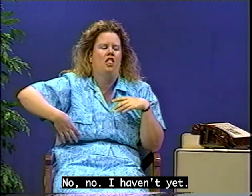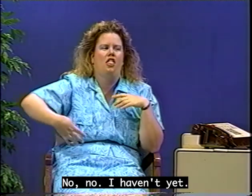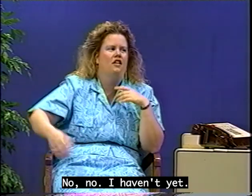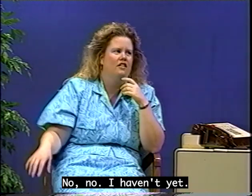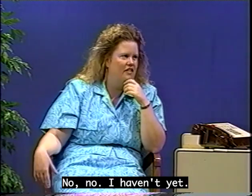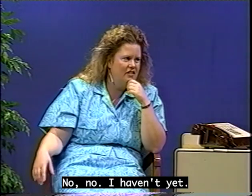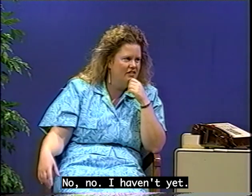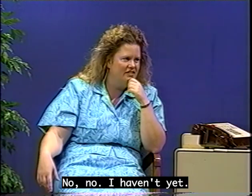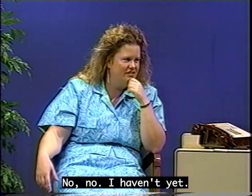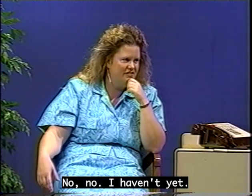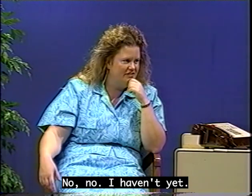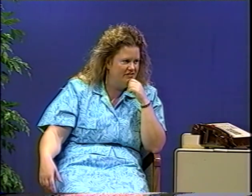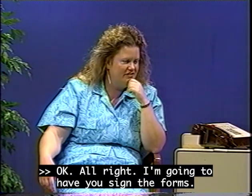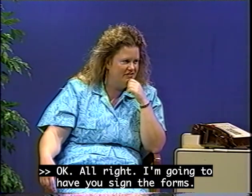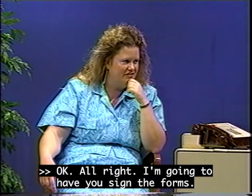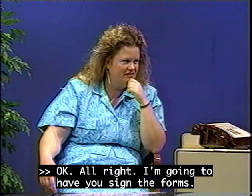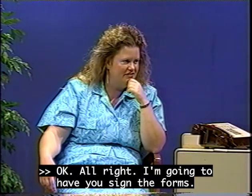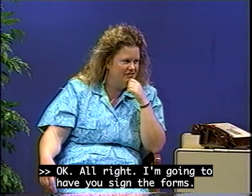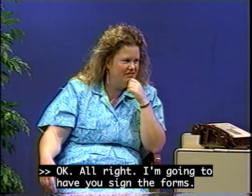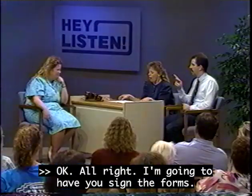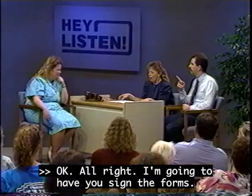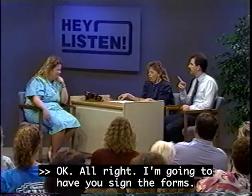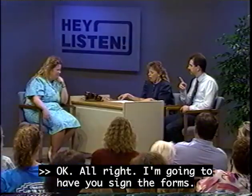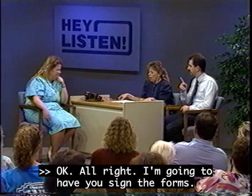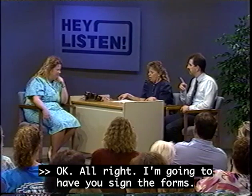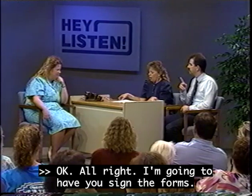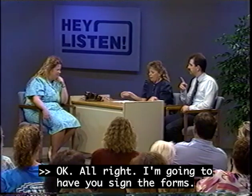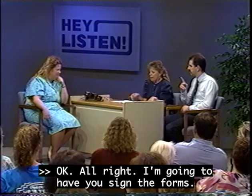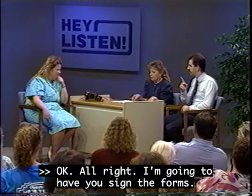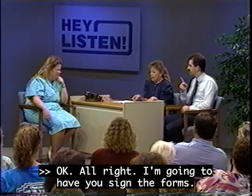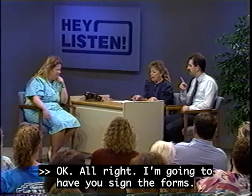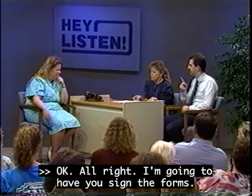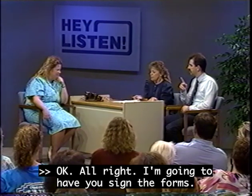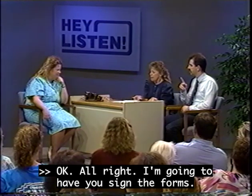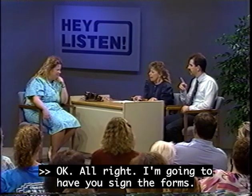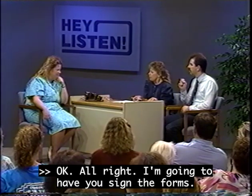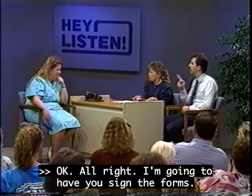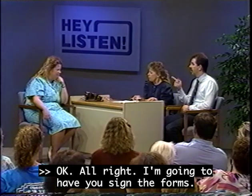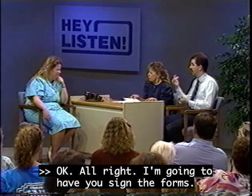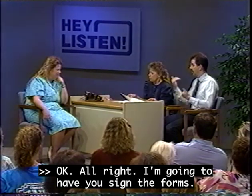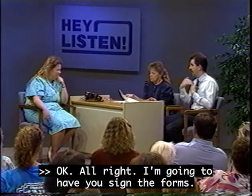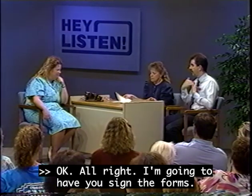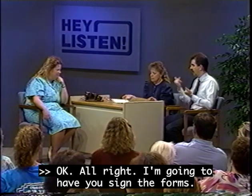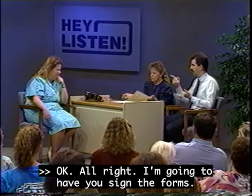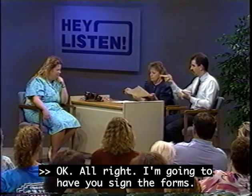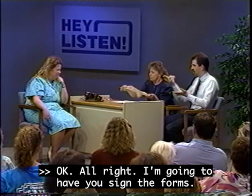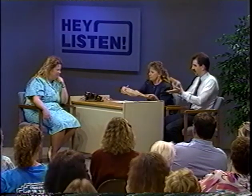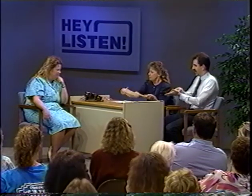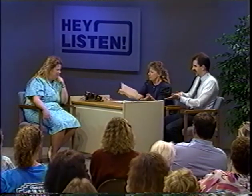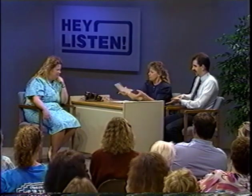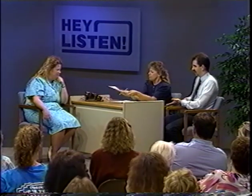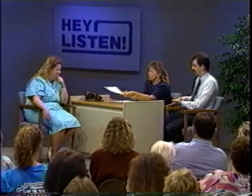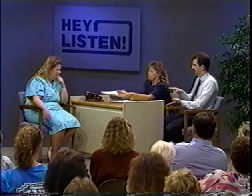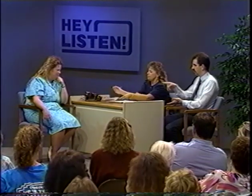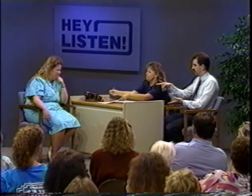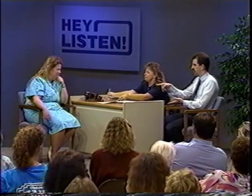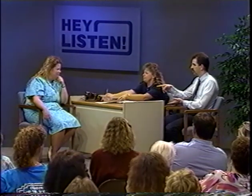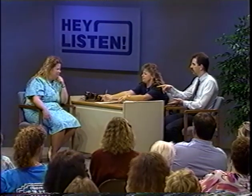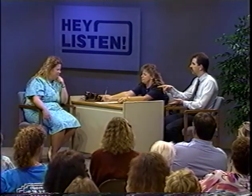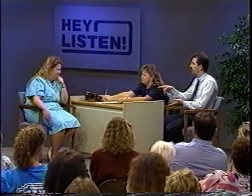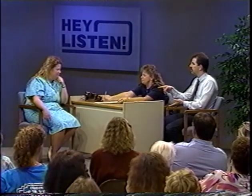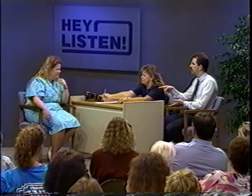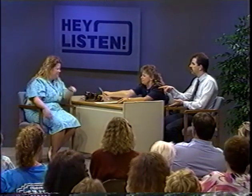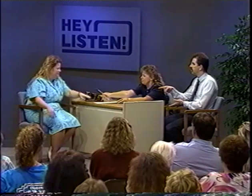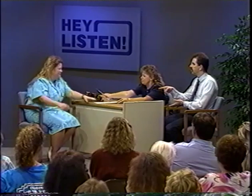No, I haven't yet. Okay. All right, I'm going to have you sign the forms.